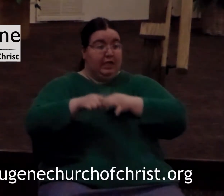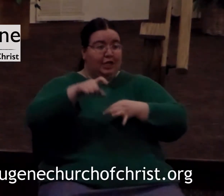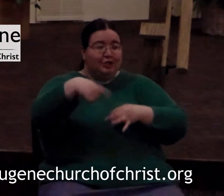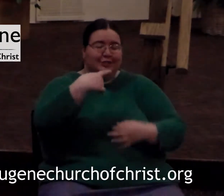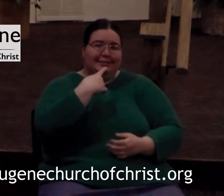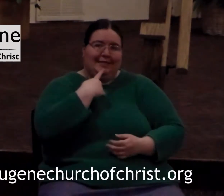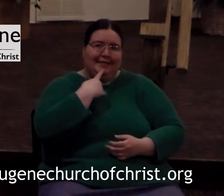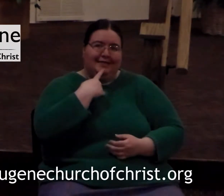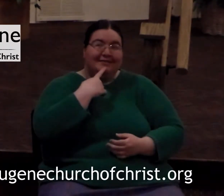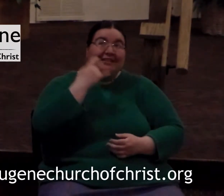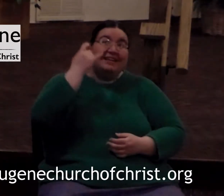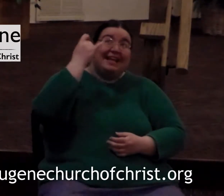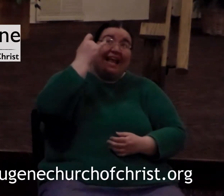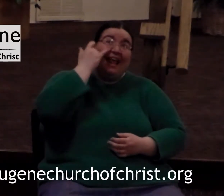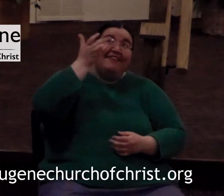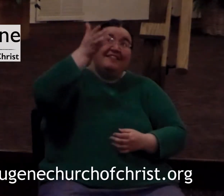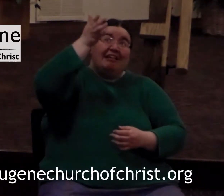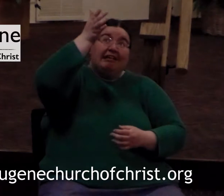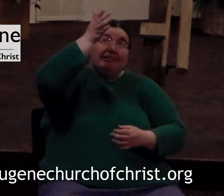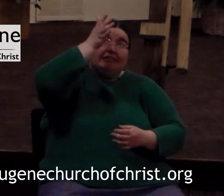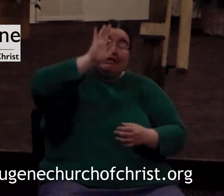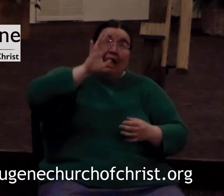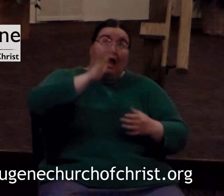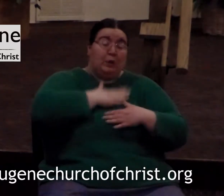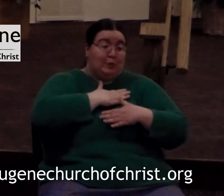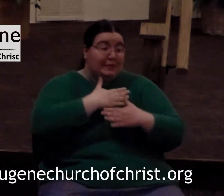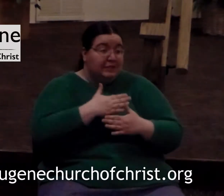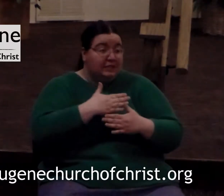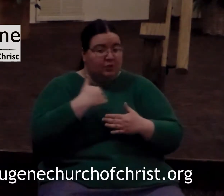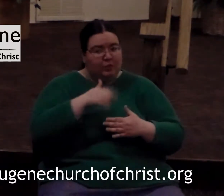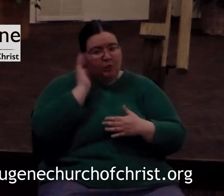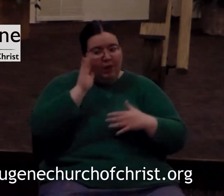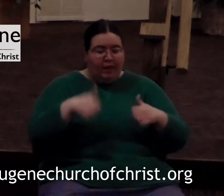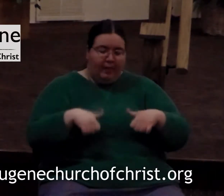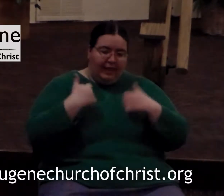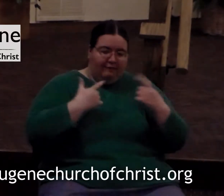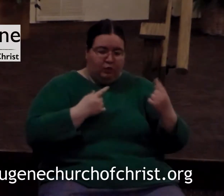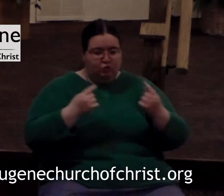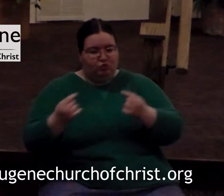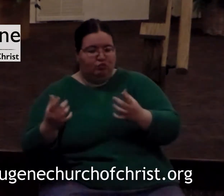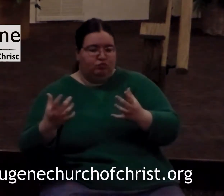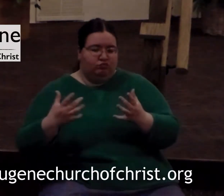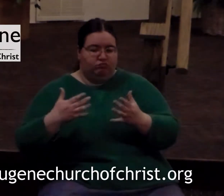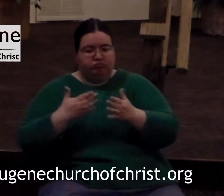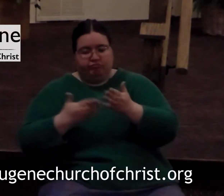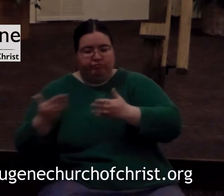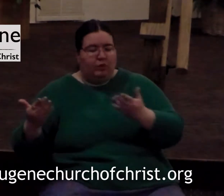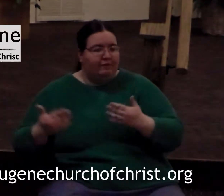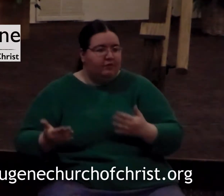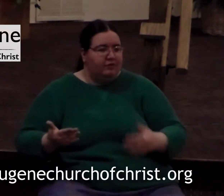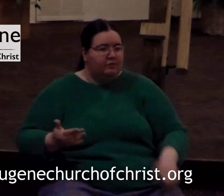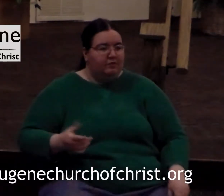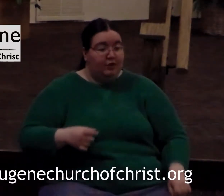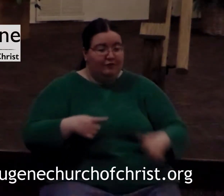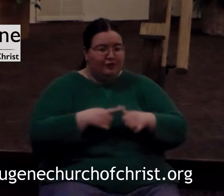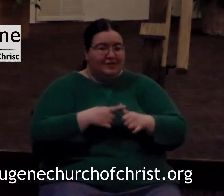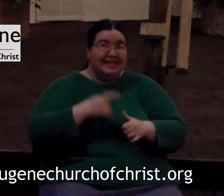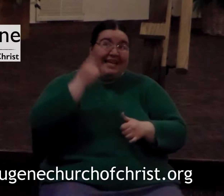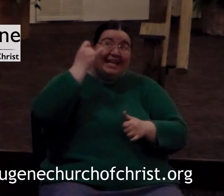will, we will live and do this or that. First of all, if it is the Lord's will. And I know this is the tagline